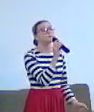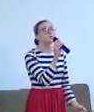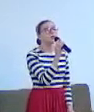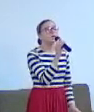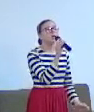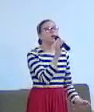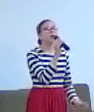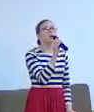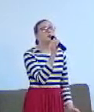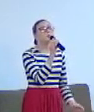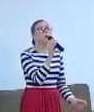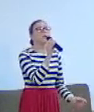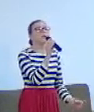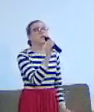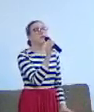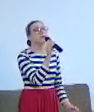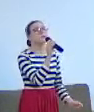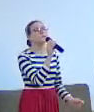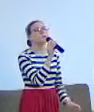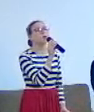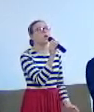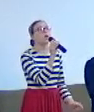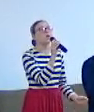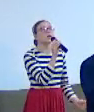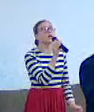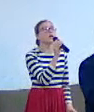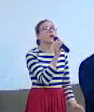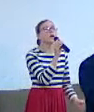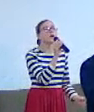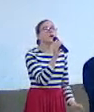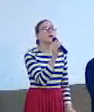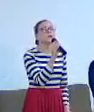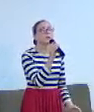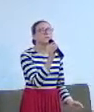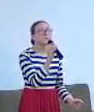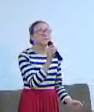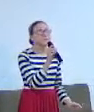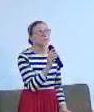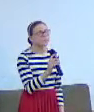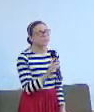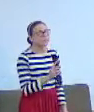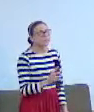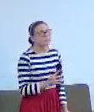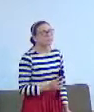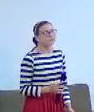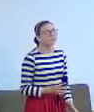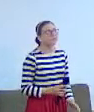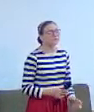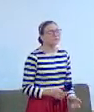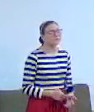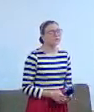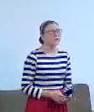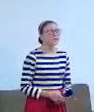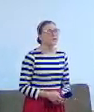believe. God, we believe for it. Oh, thank you,